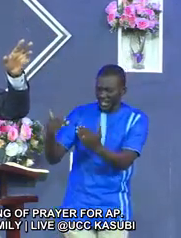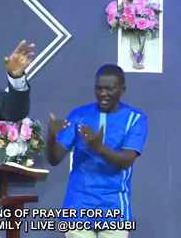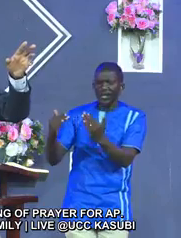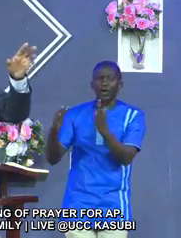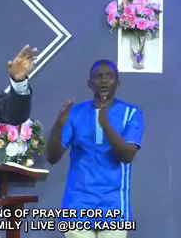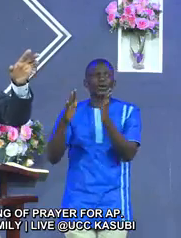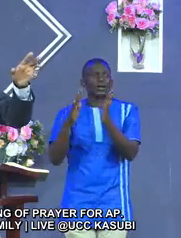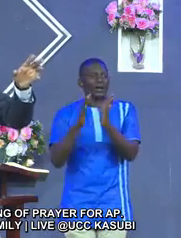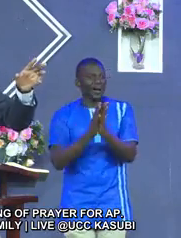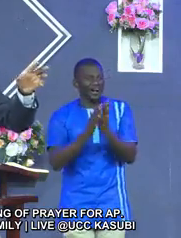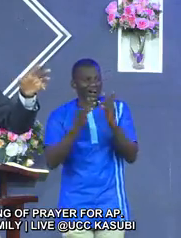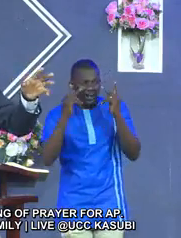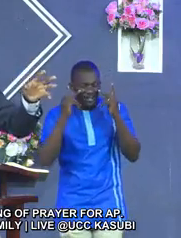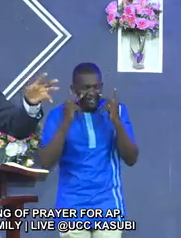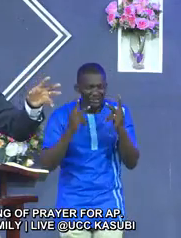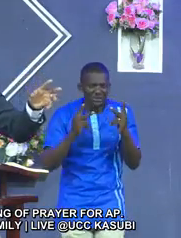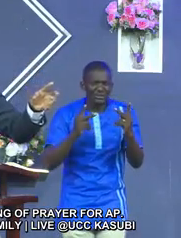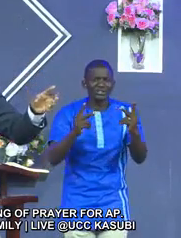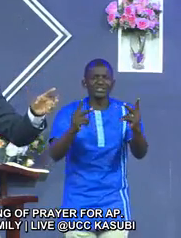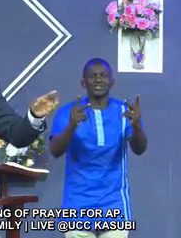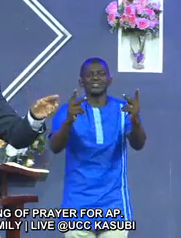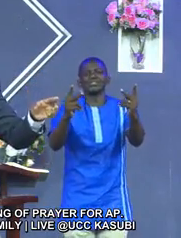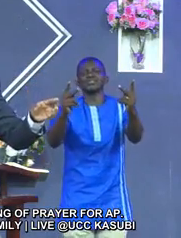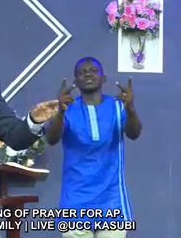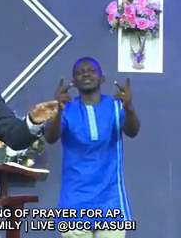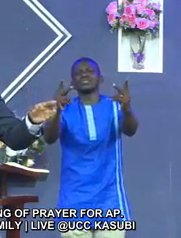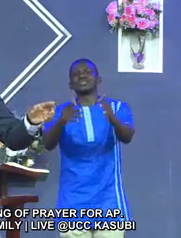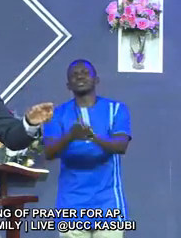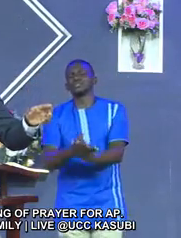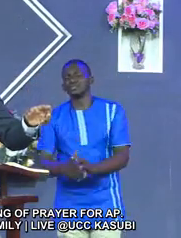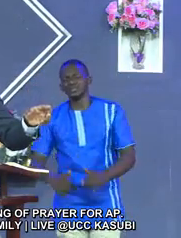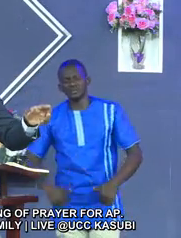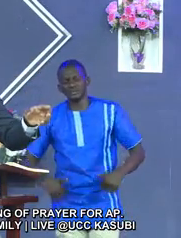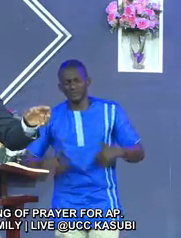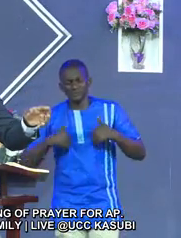Jesus now and